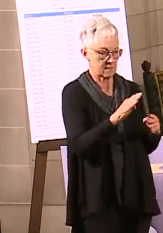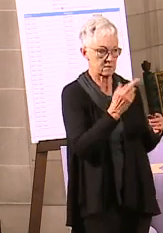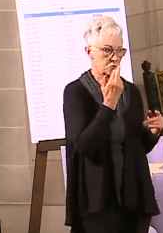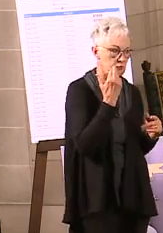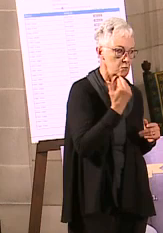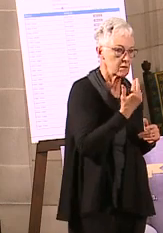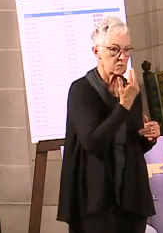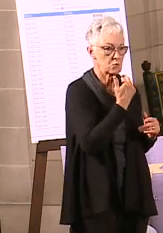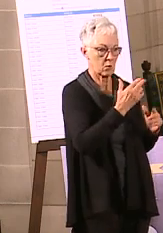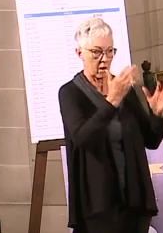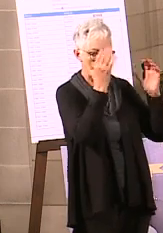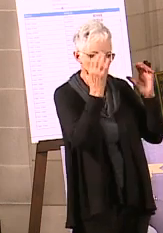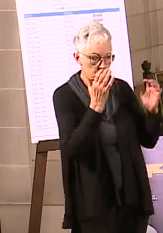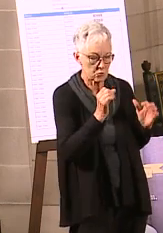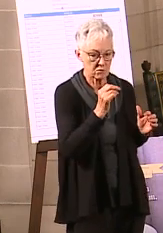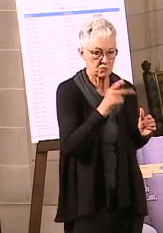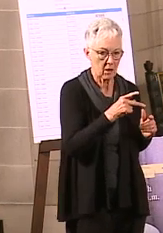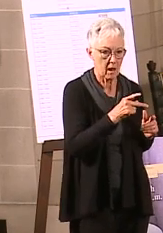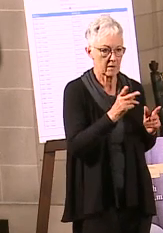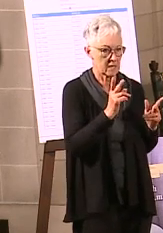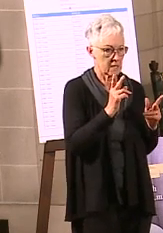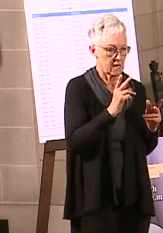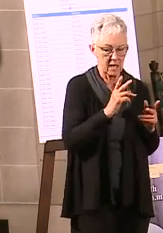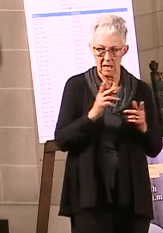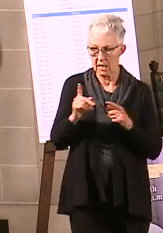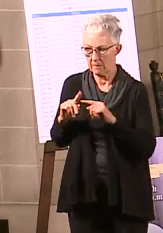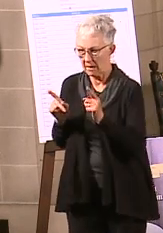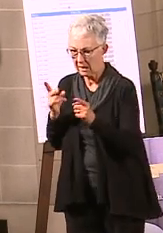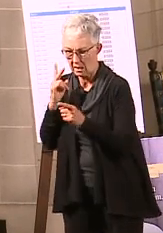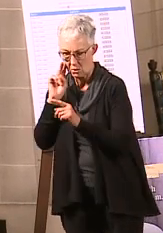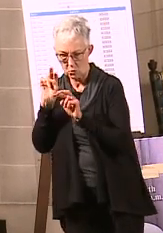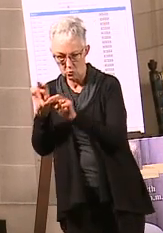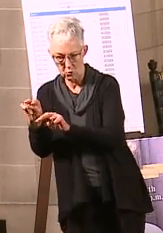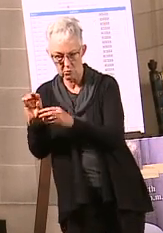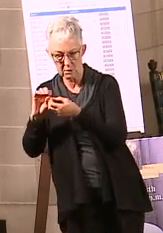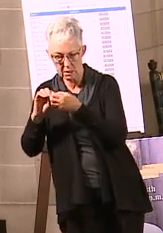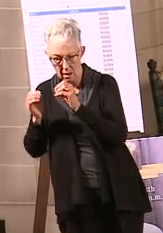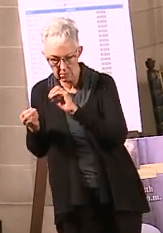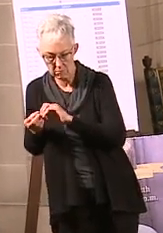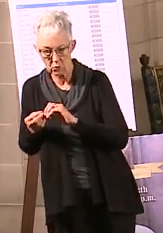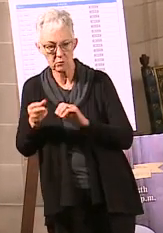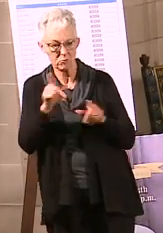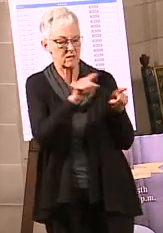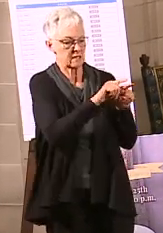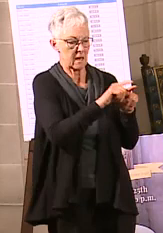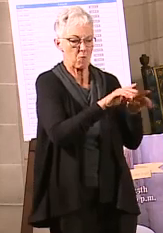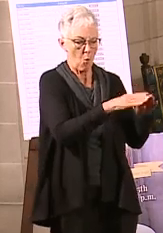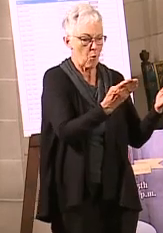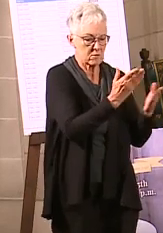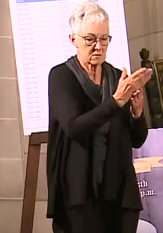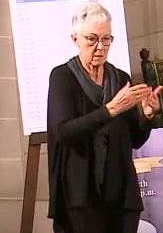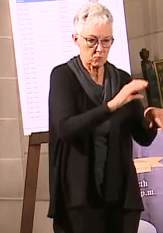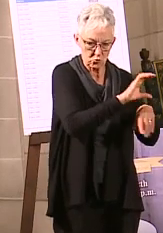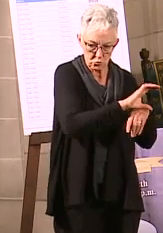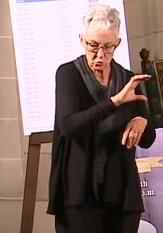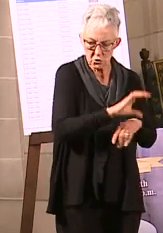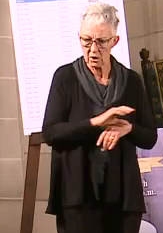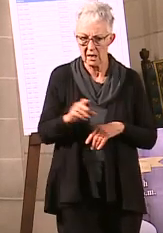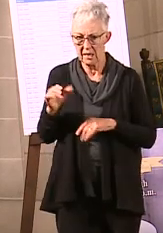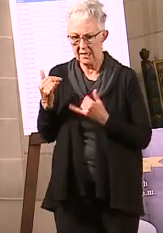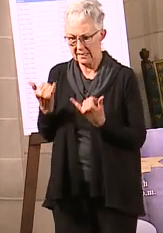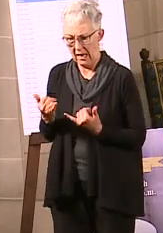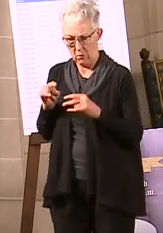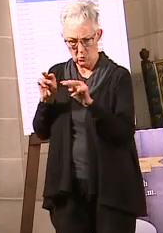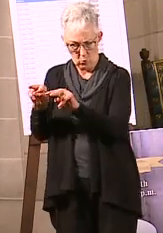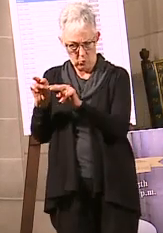what we've done with elective surgeries, worship services, allowing restaurants to go back to 50% capacity. These are